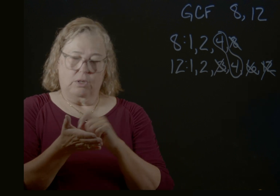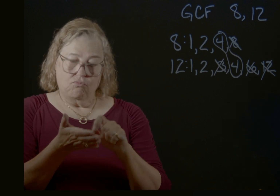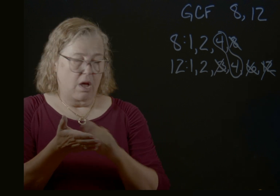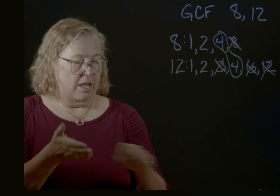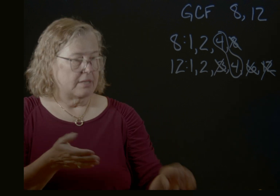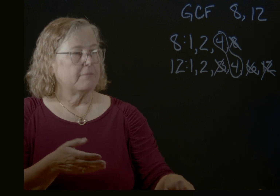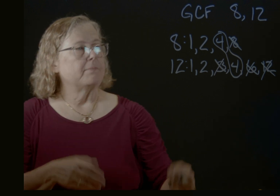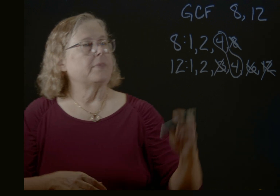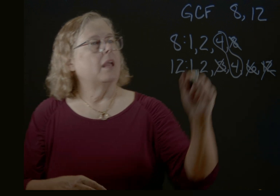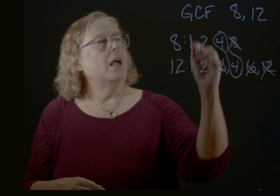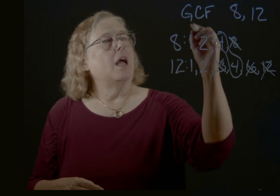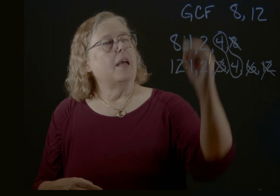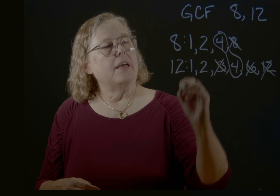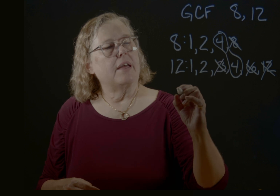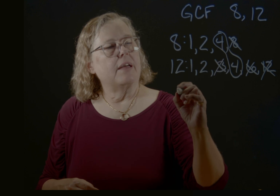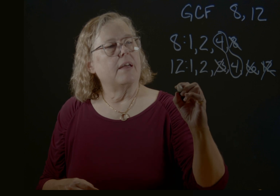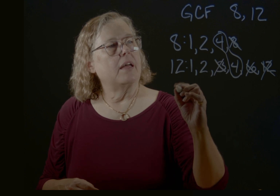And so we would write it. We could say